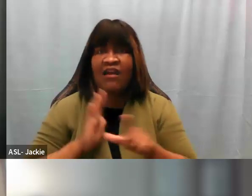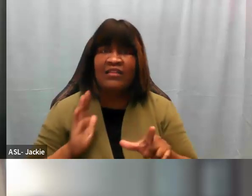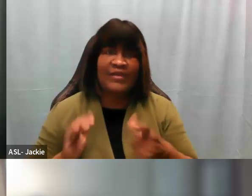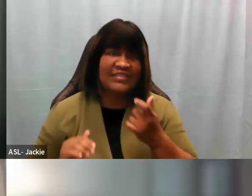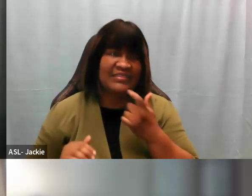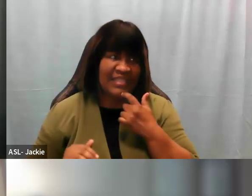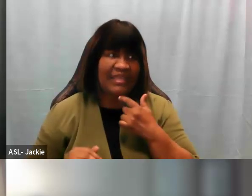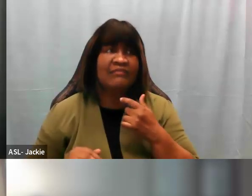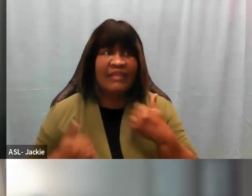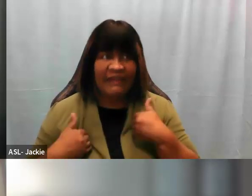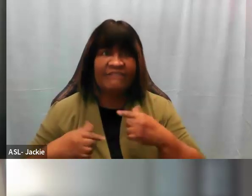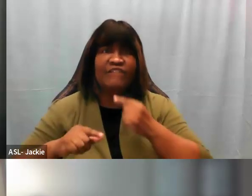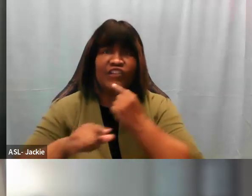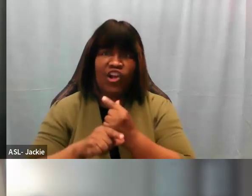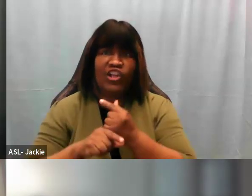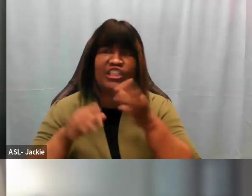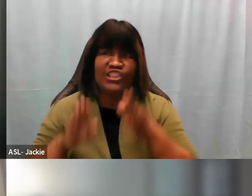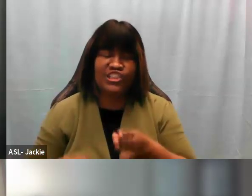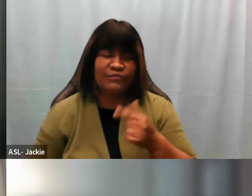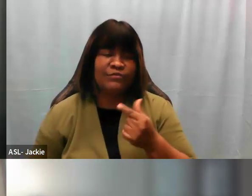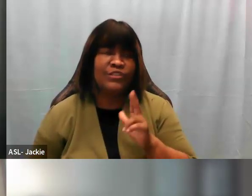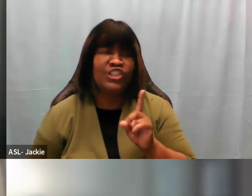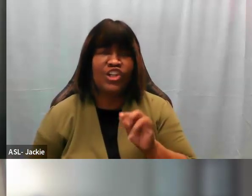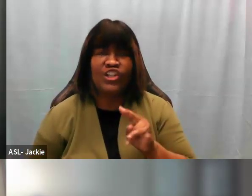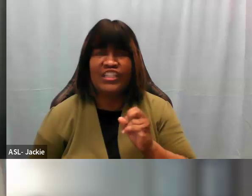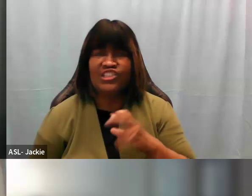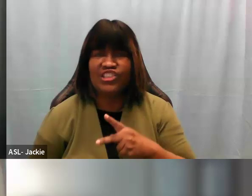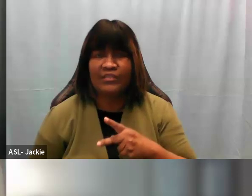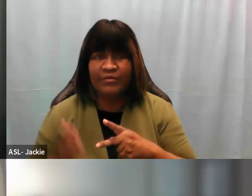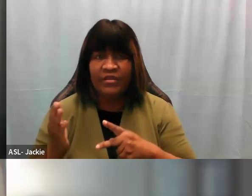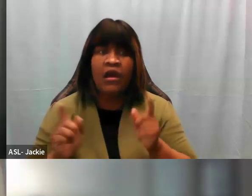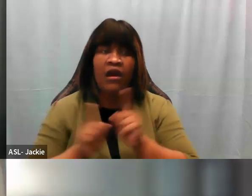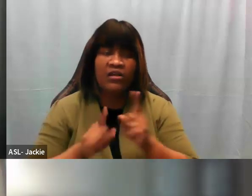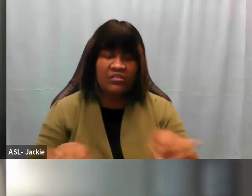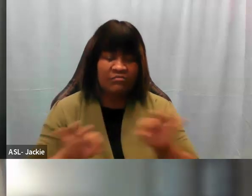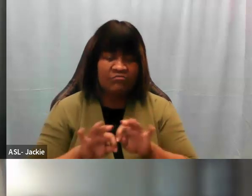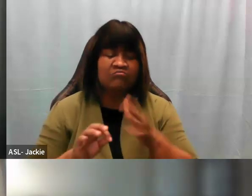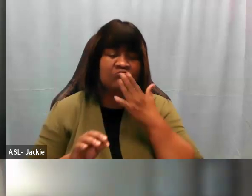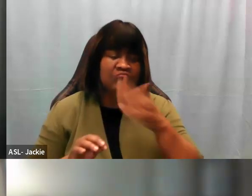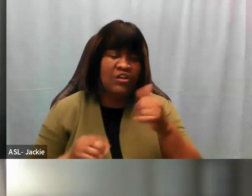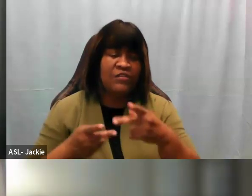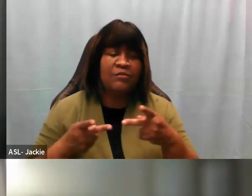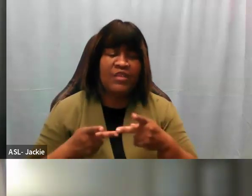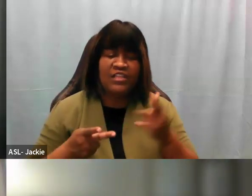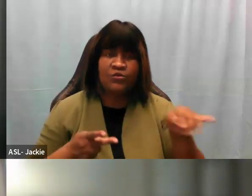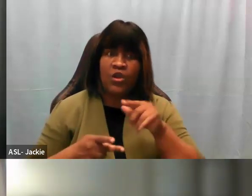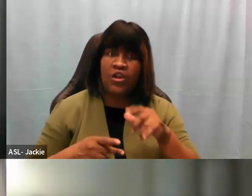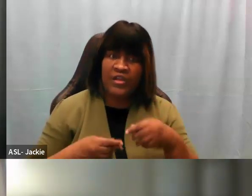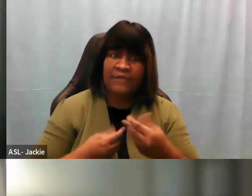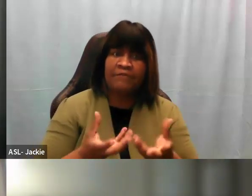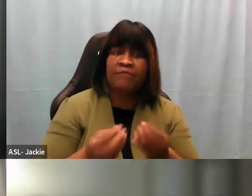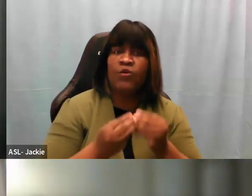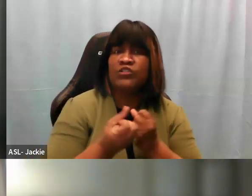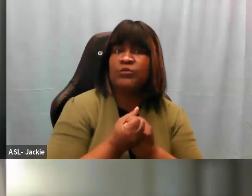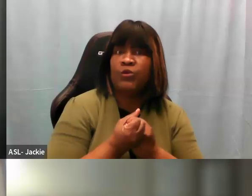to guardianship or something. So I could see that as another place where centers could provide support.